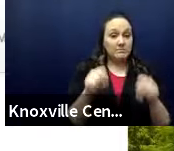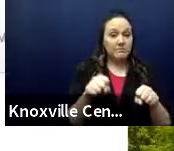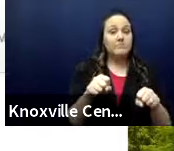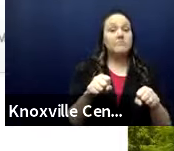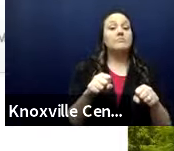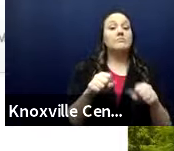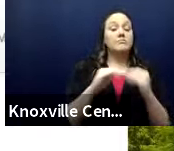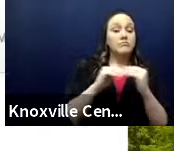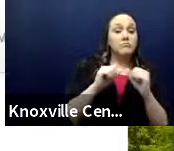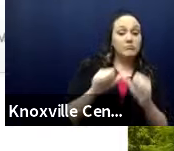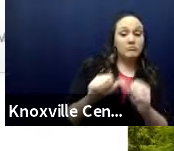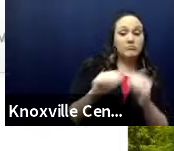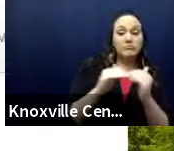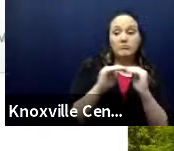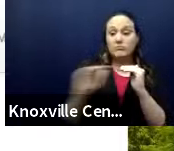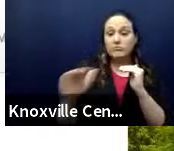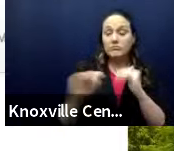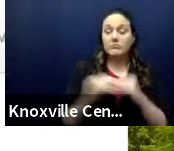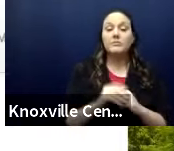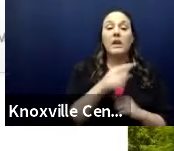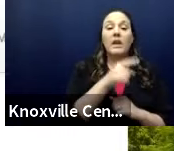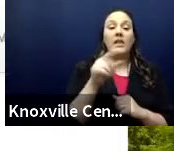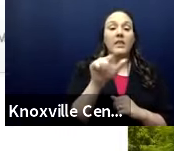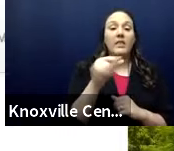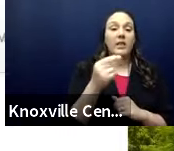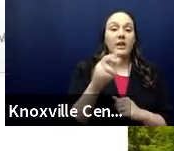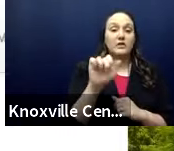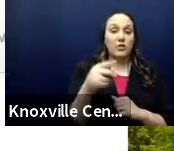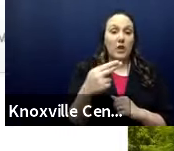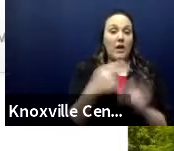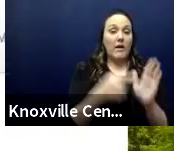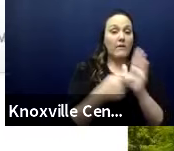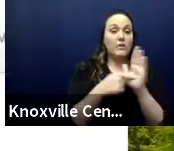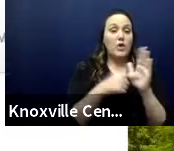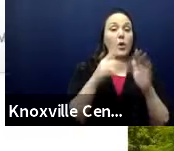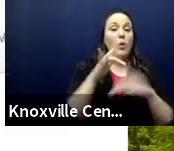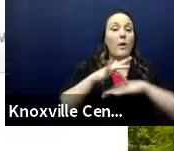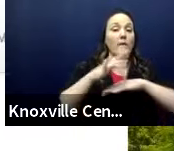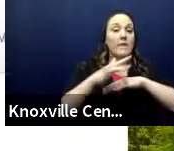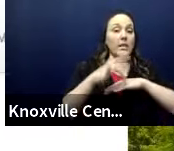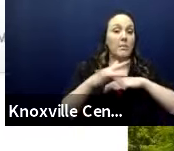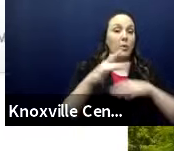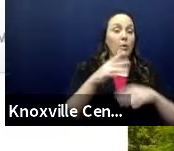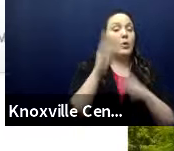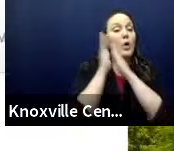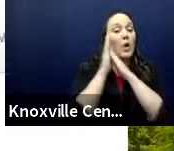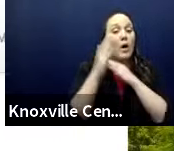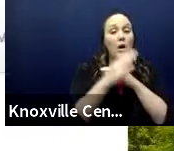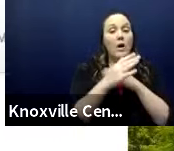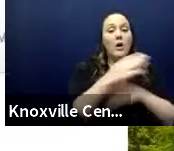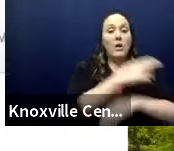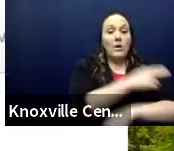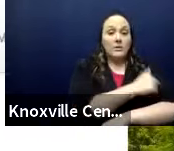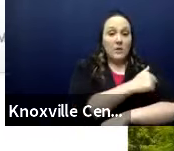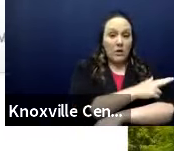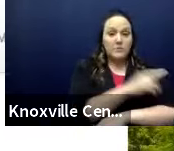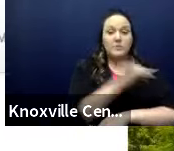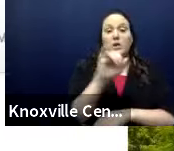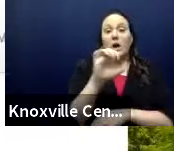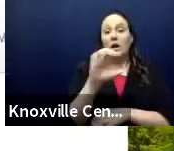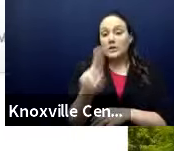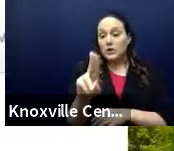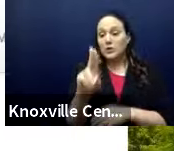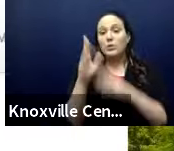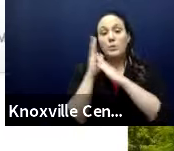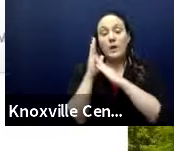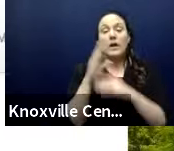surge capability. These graphs show the availability of regional hospital beds, ICU beds, and ventilators from our